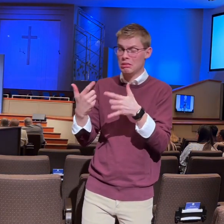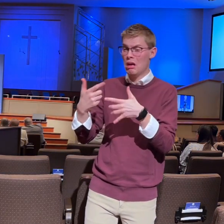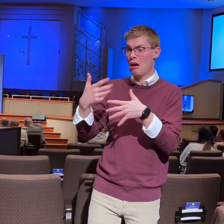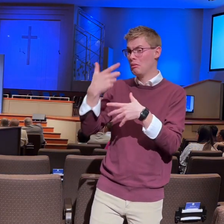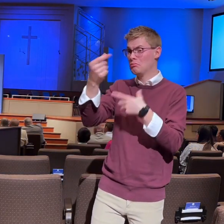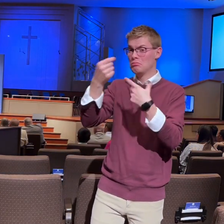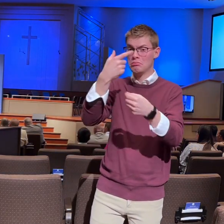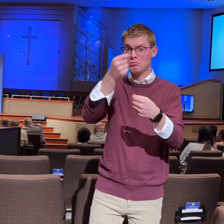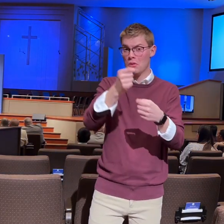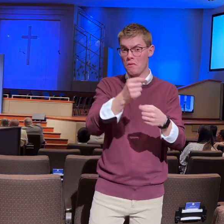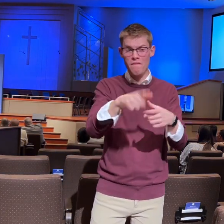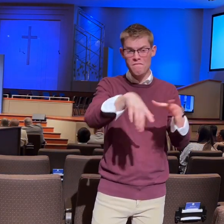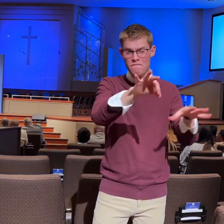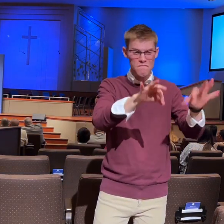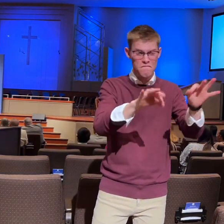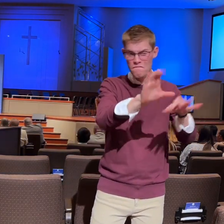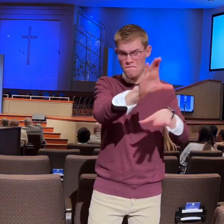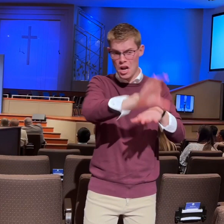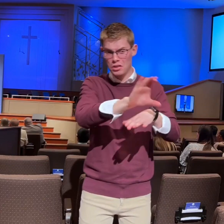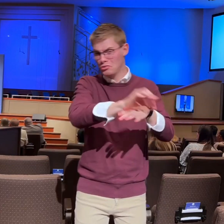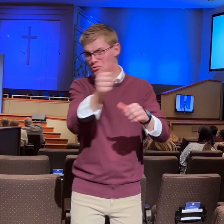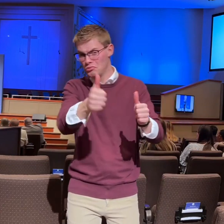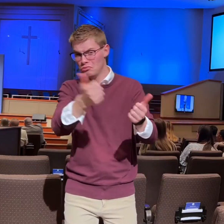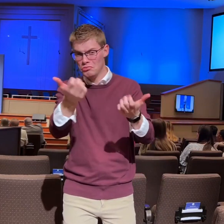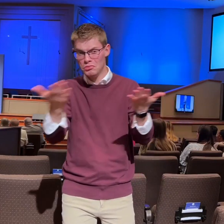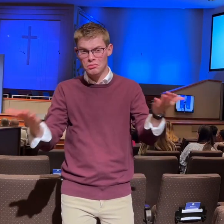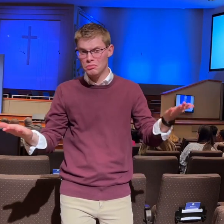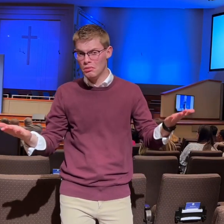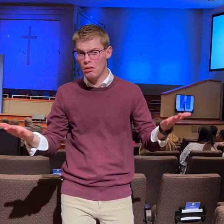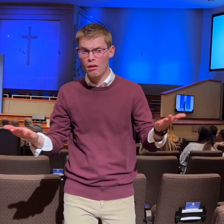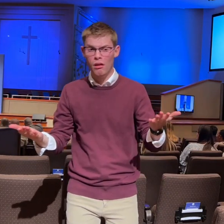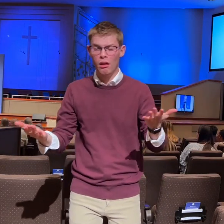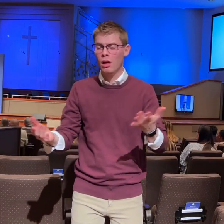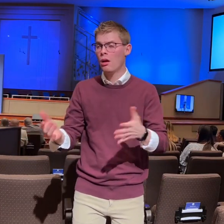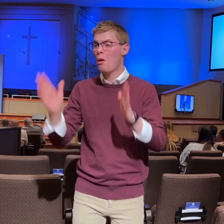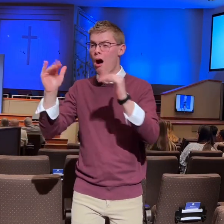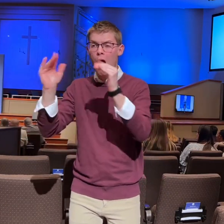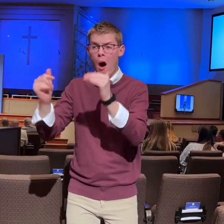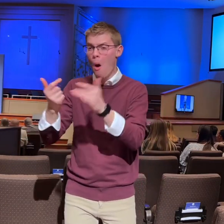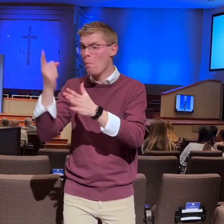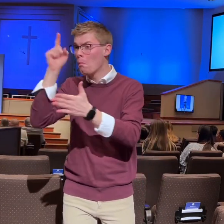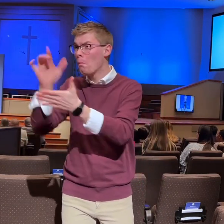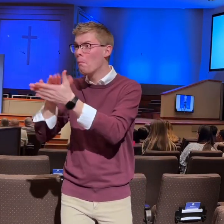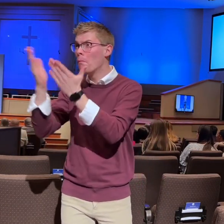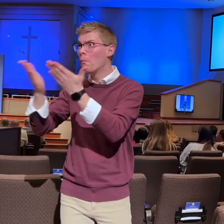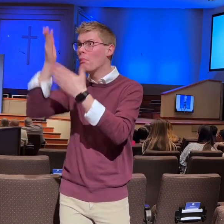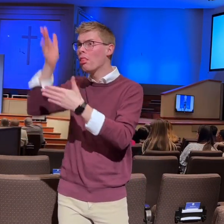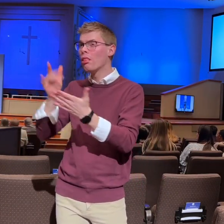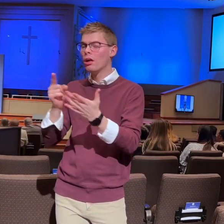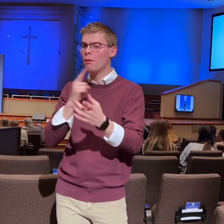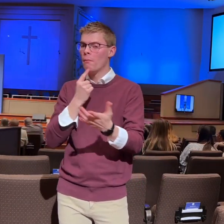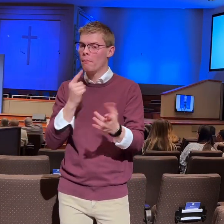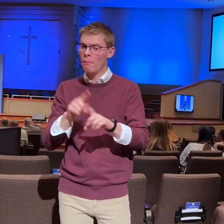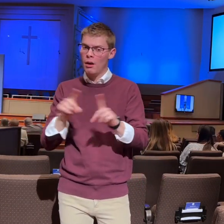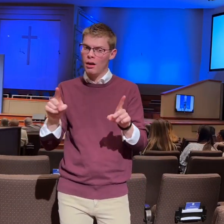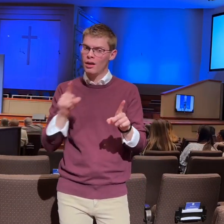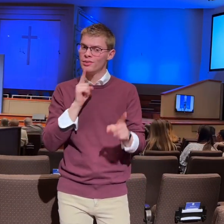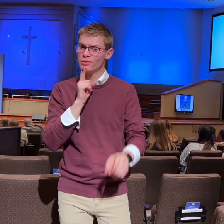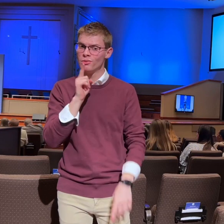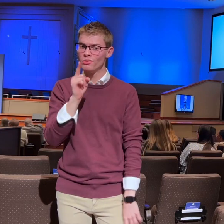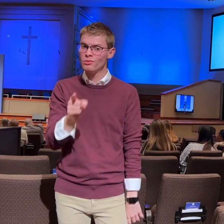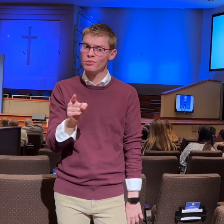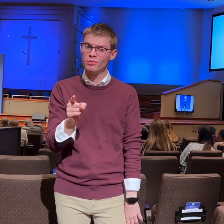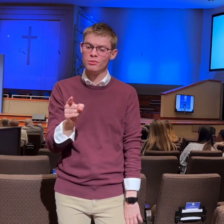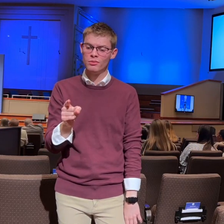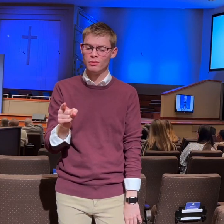rosary or whatever in the world they might do. And we want to hope that they still believe in God. And we do hope that they still believe in God. But in reality, many